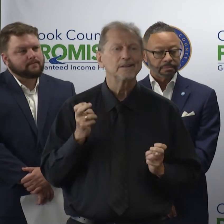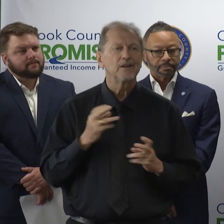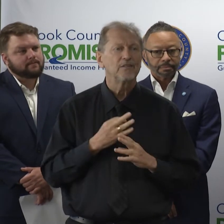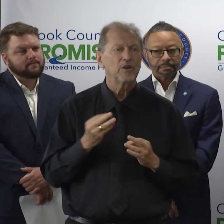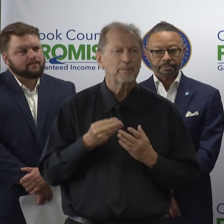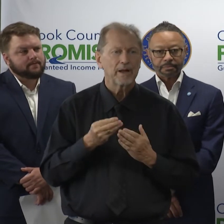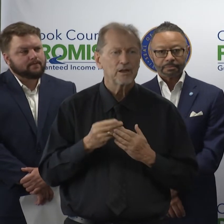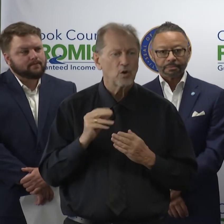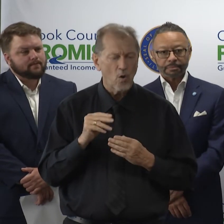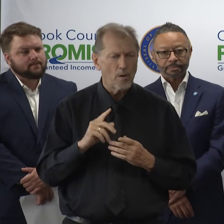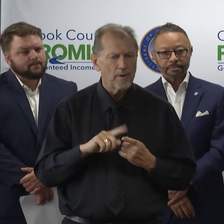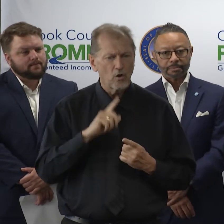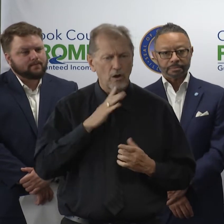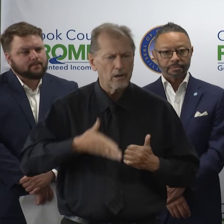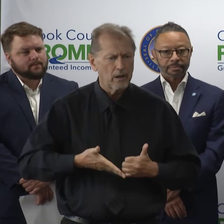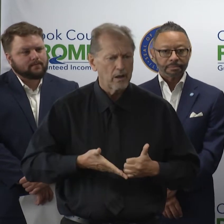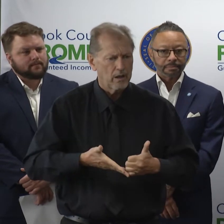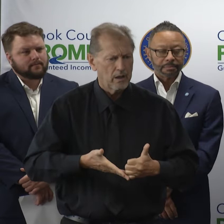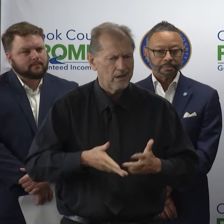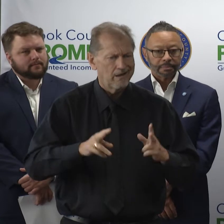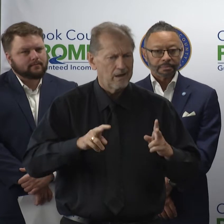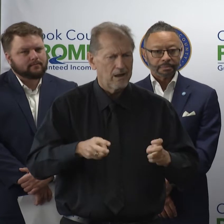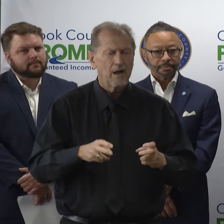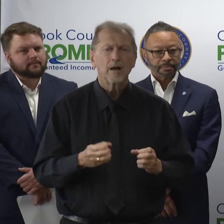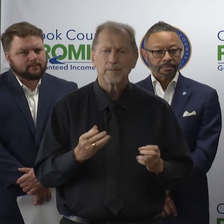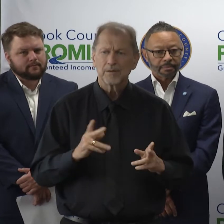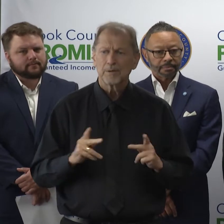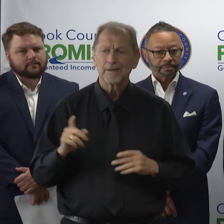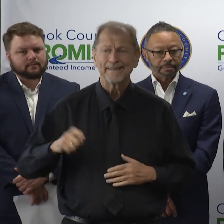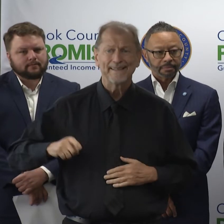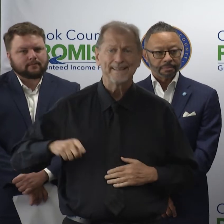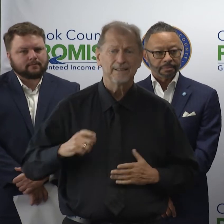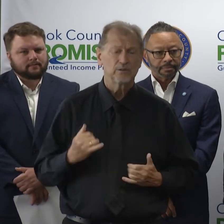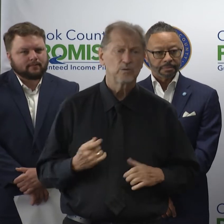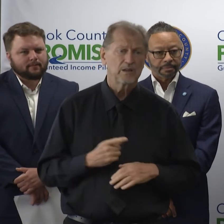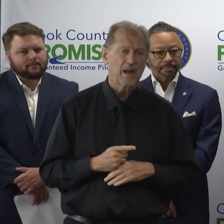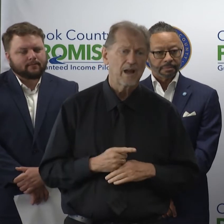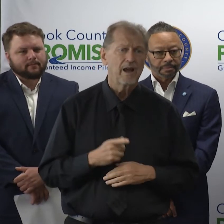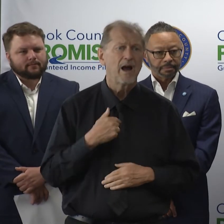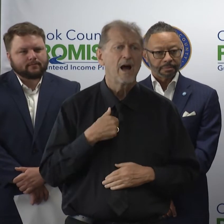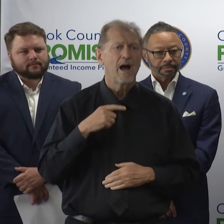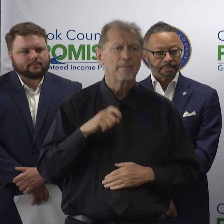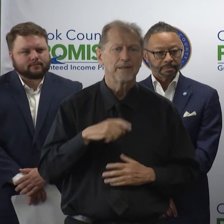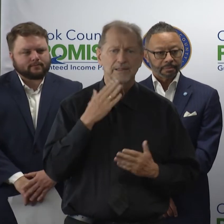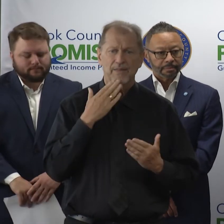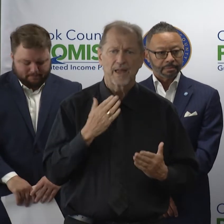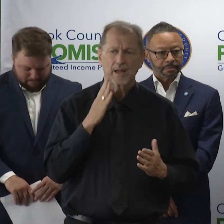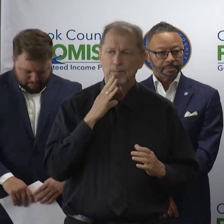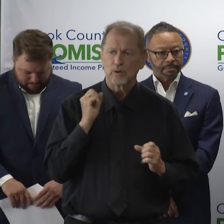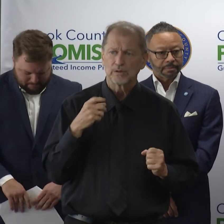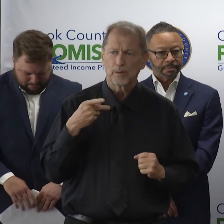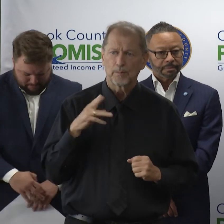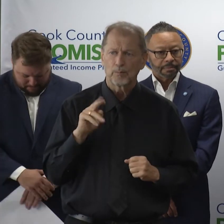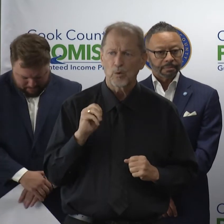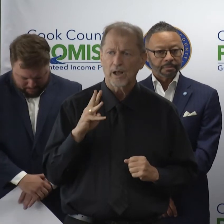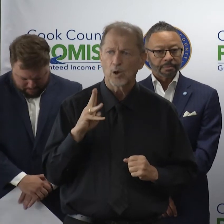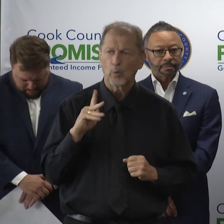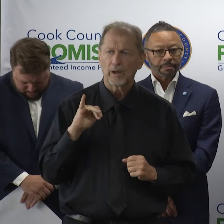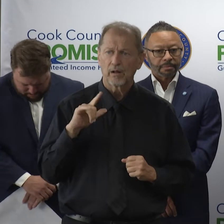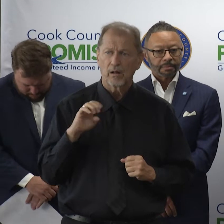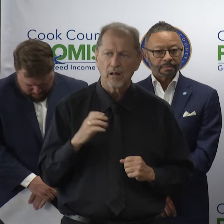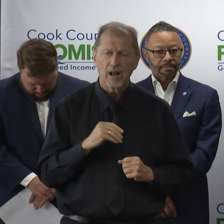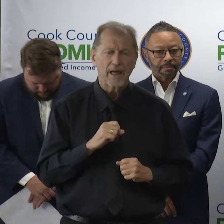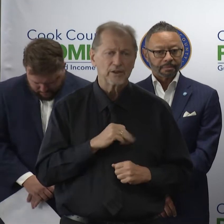up. And I think that's what most people need today. I'd like to thank President Preckwinkle and her staff,